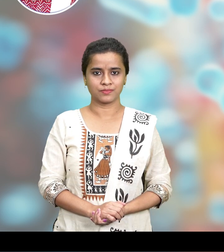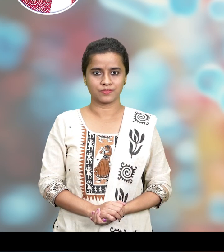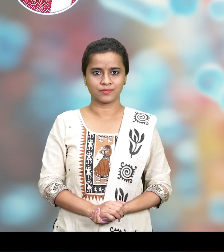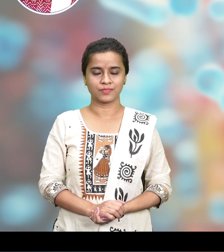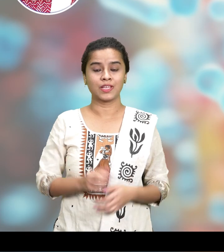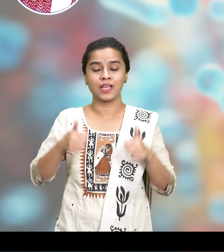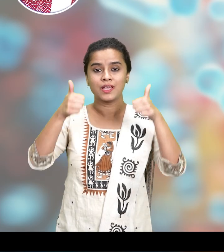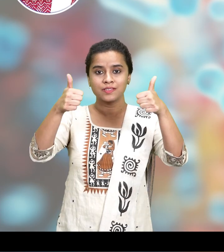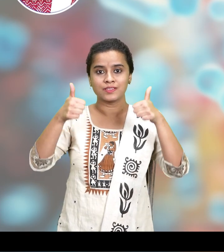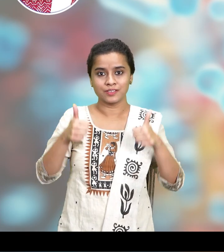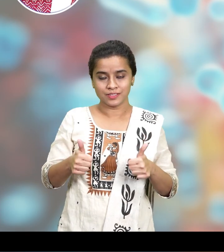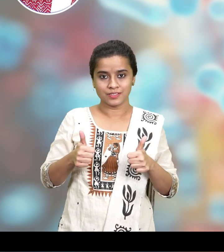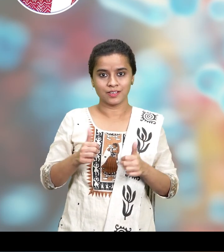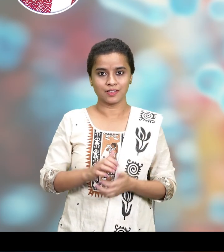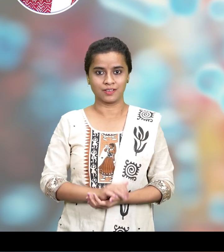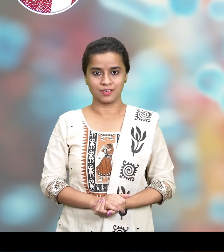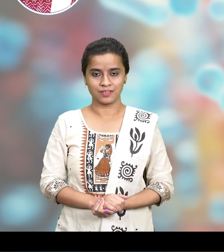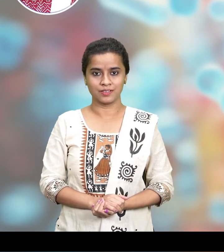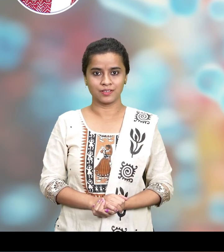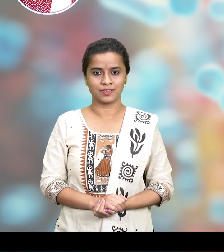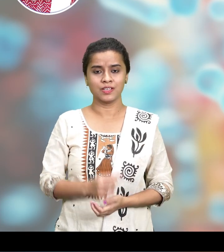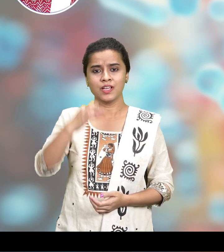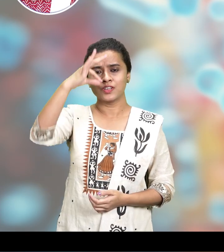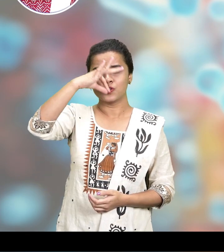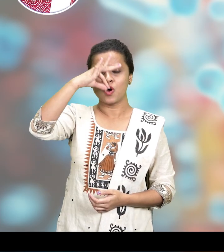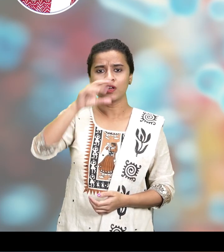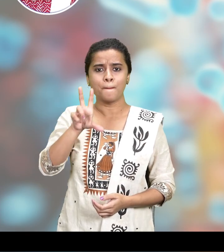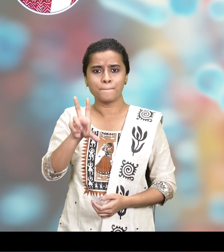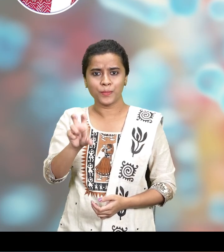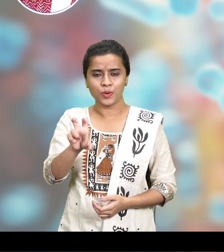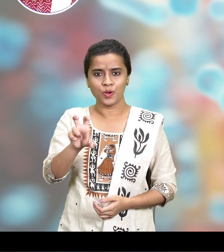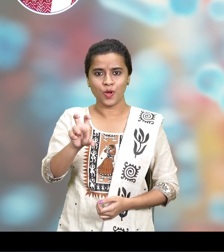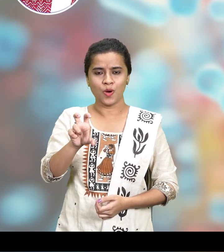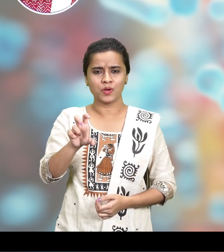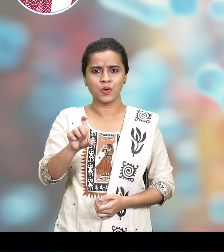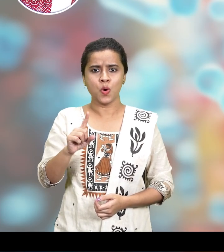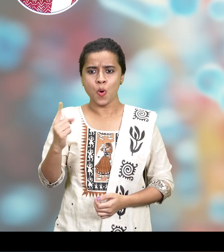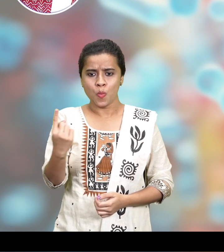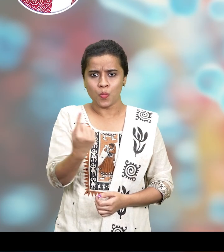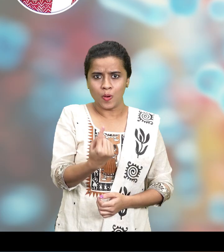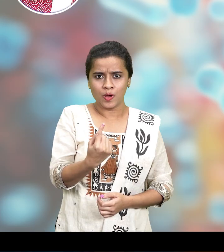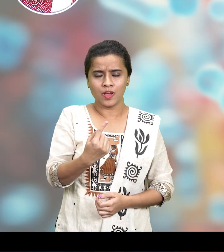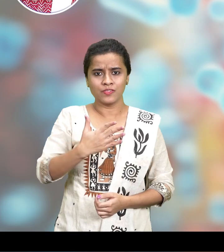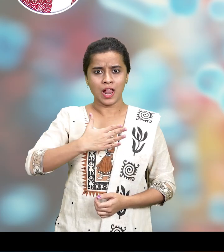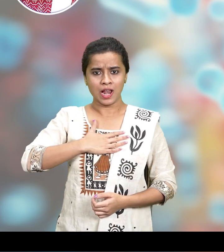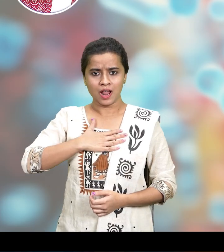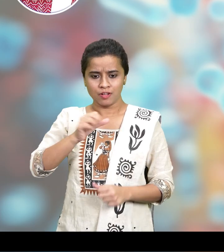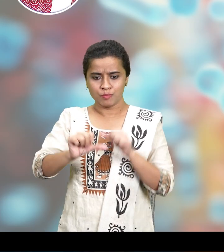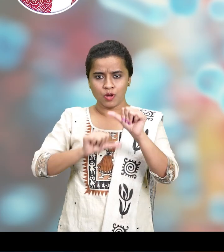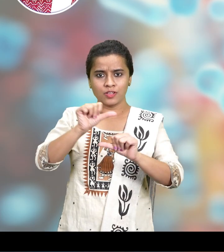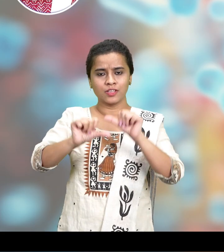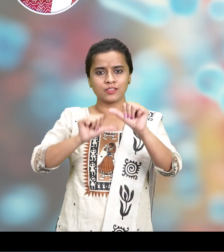As a result, drugs that block one of these life